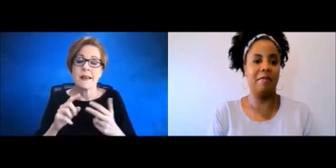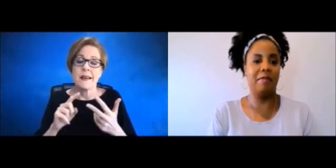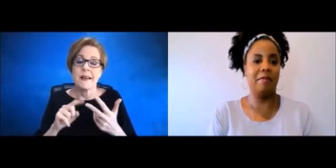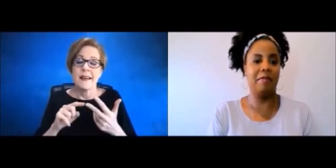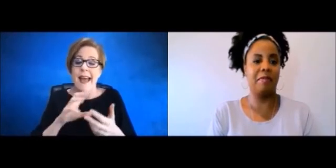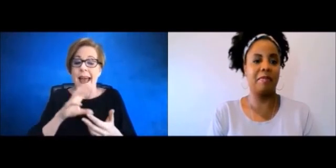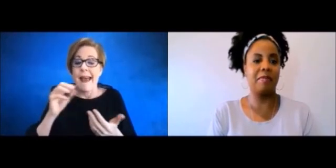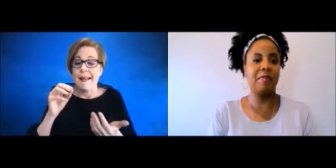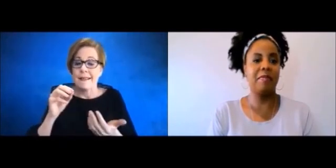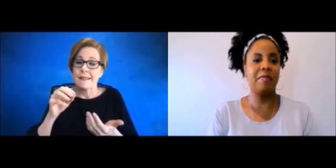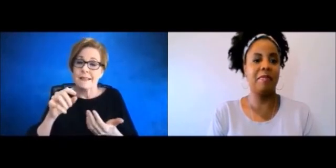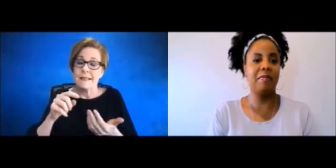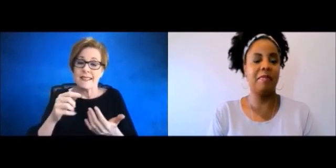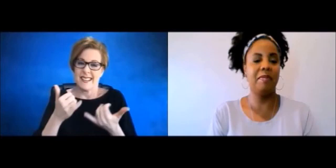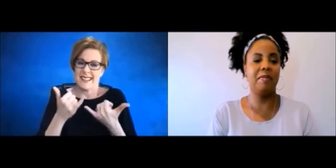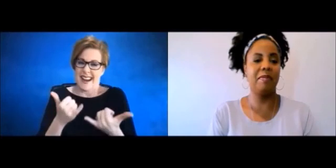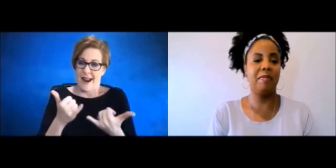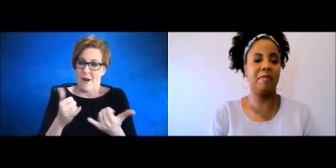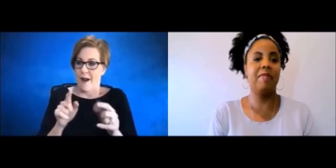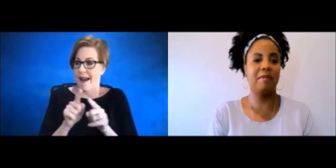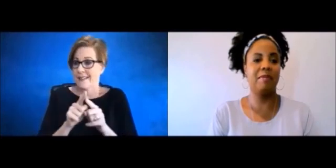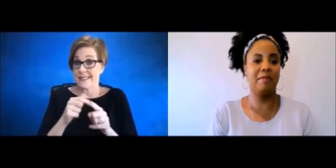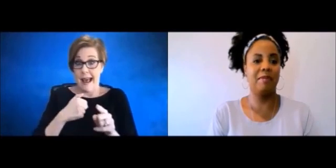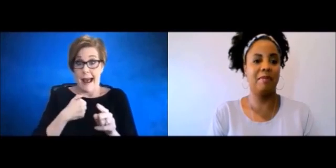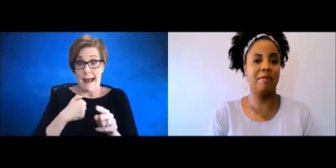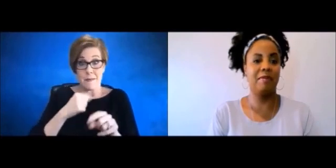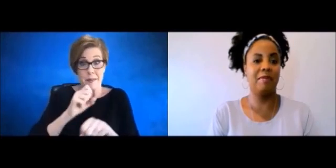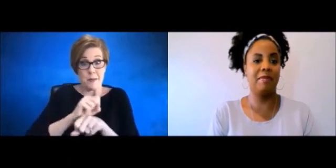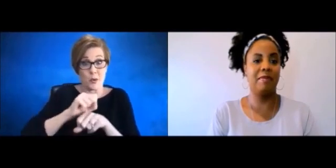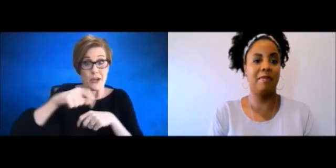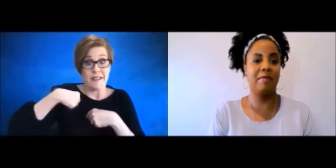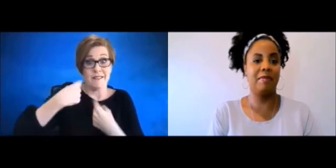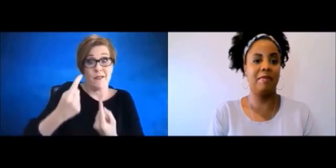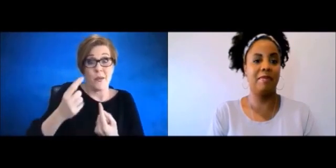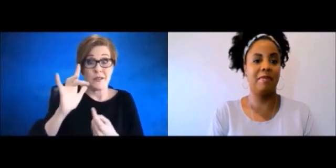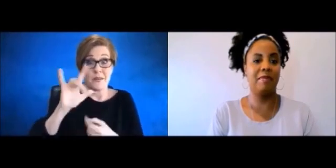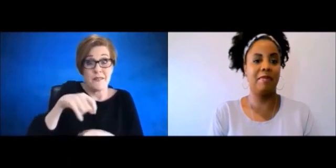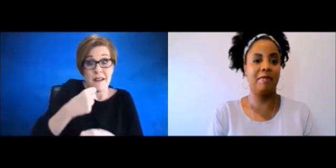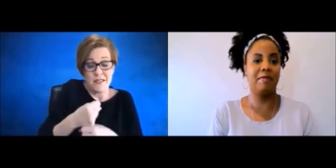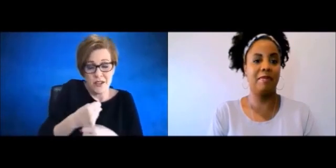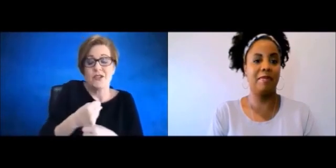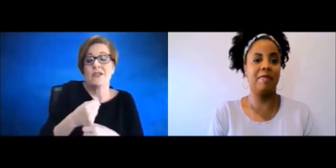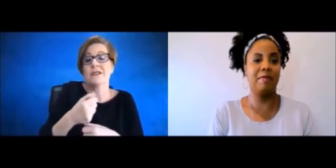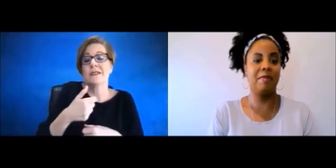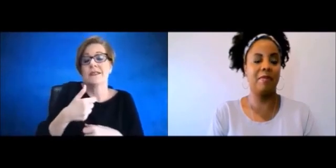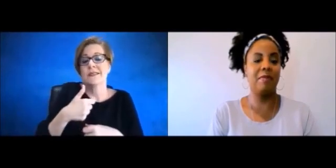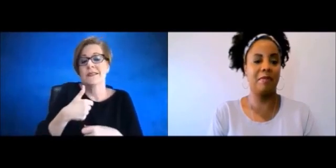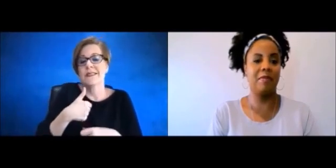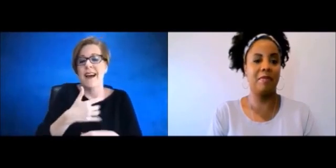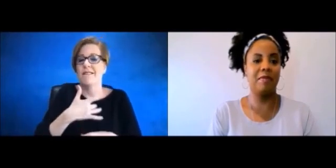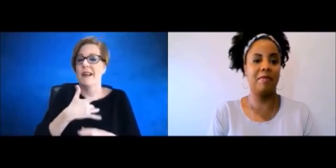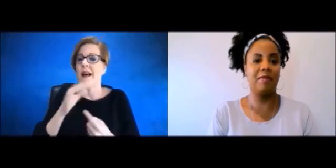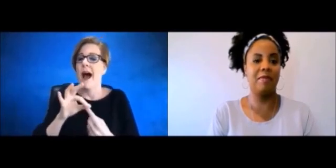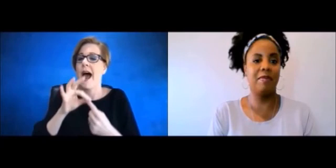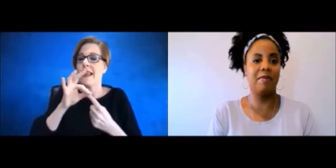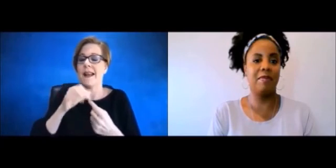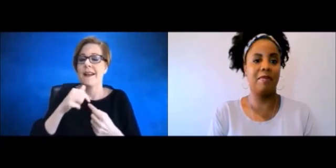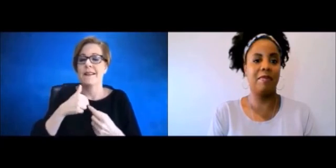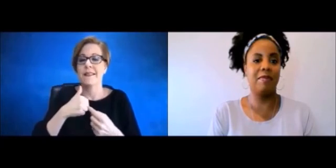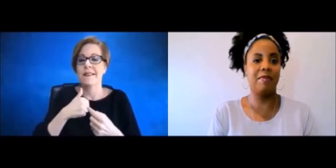And lastly, now that I've been in the field for 25 years, I feel a highlight is that I can use